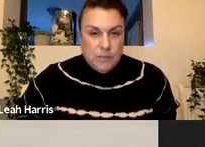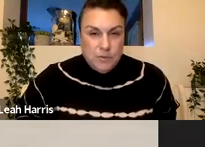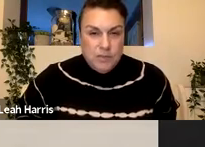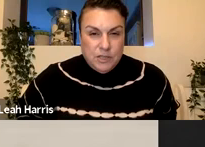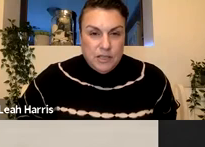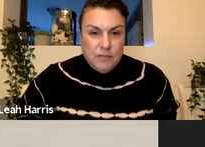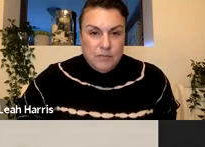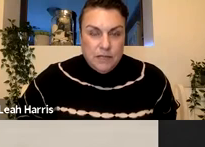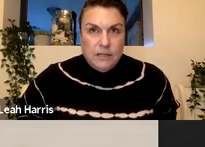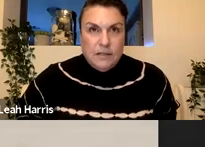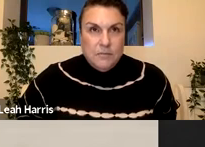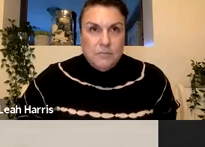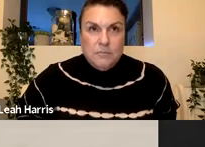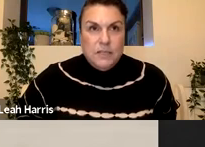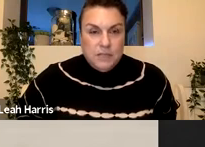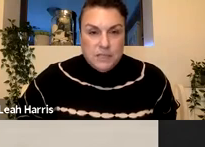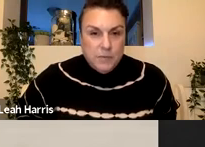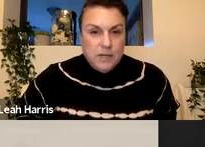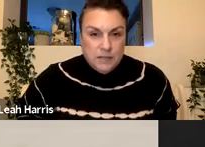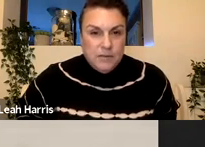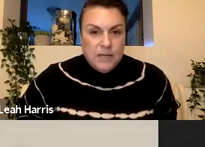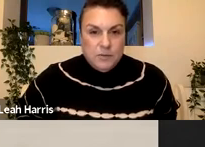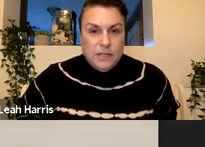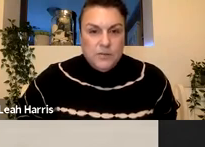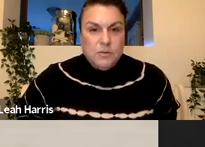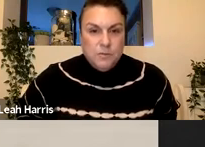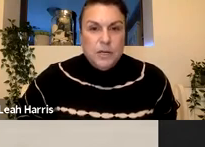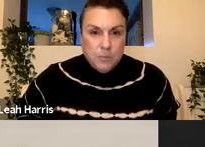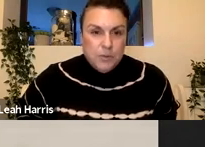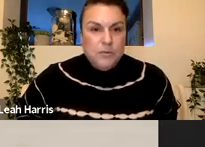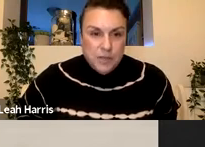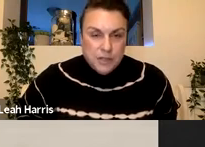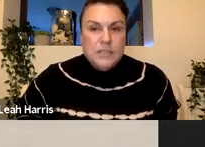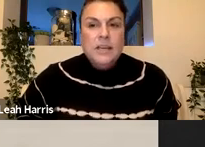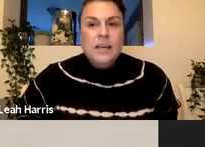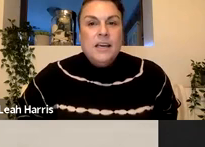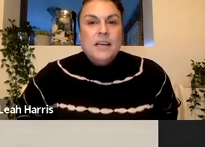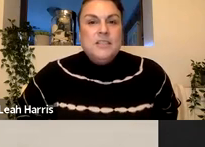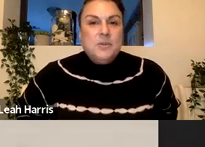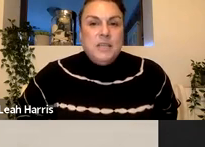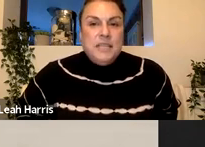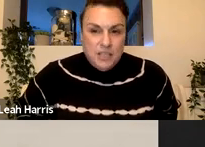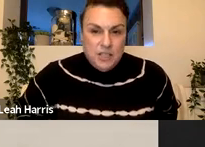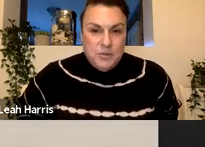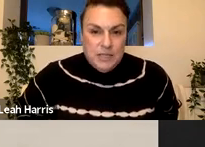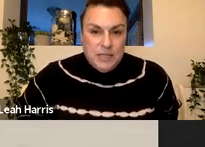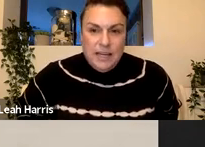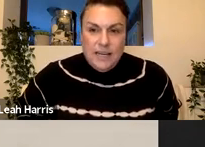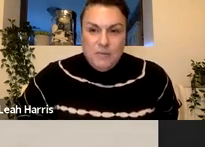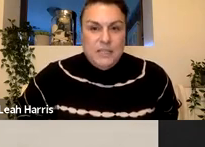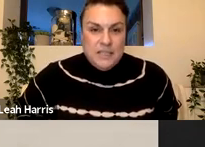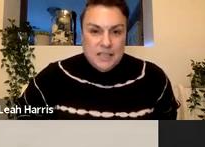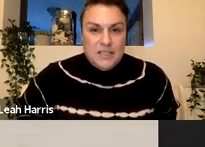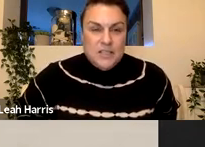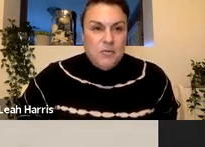suicide prevention lifeline um lived experience advisory council for a number of years so these issues that